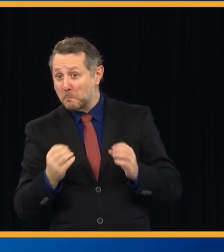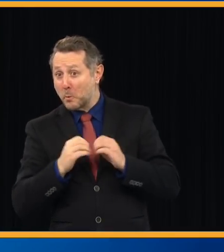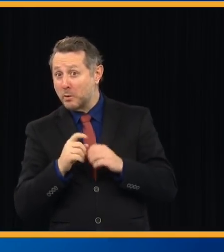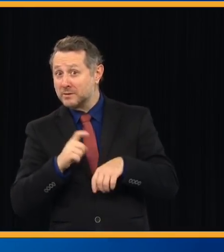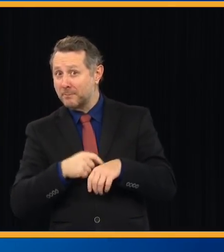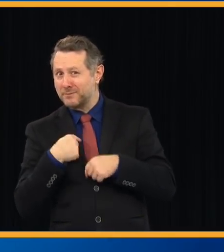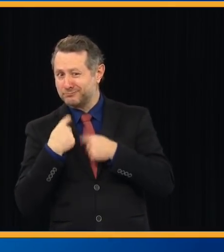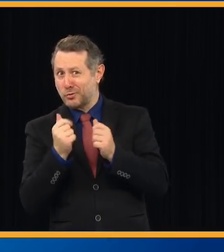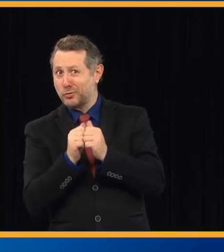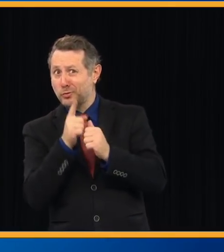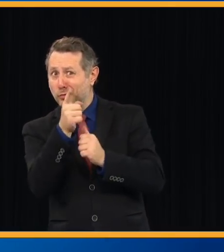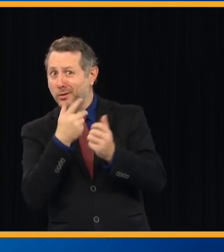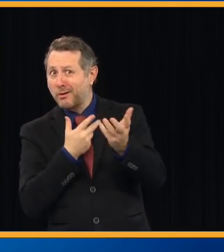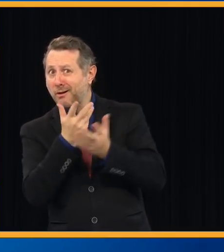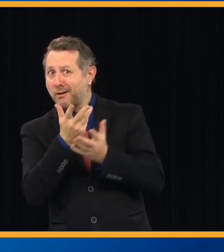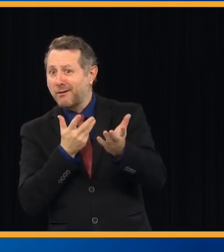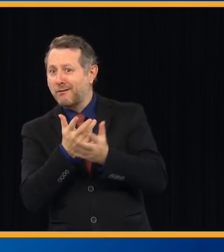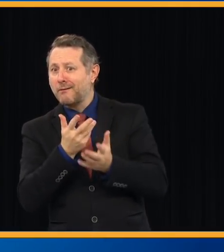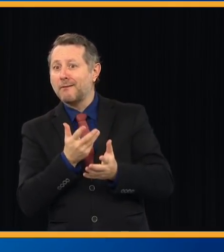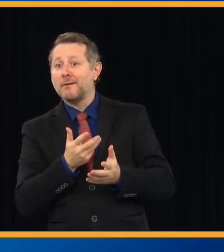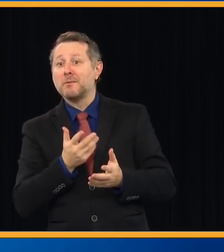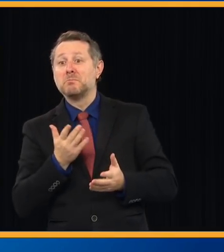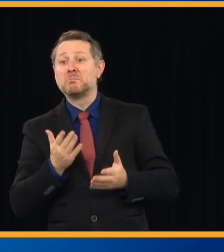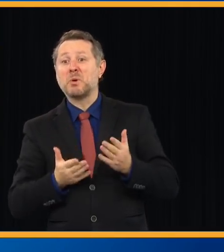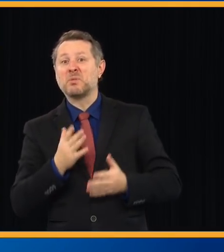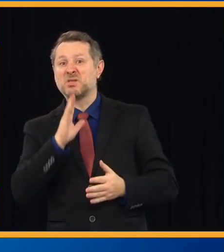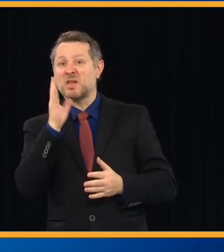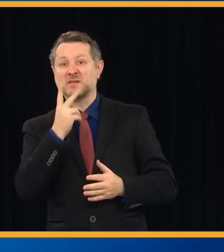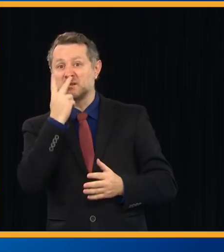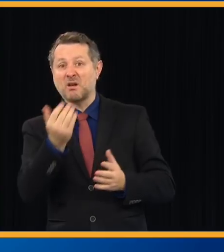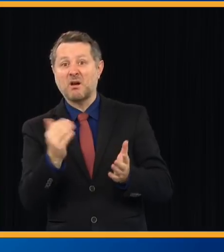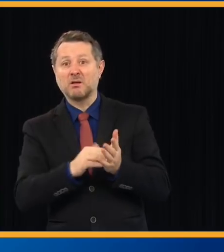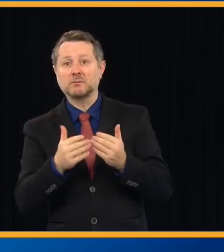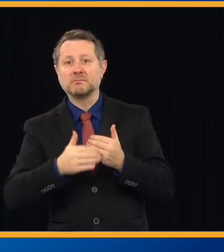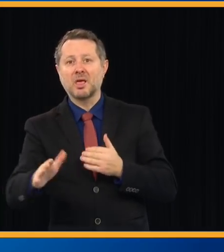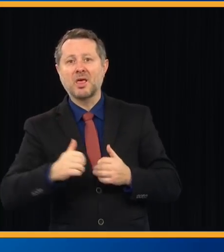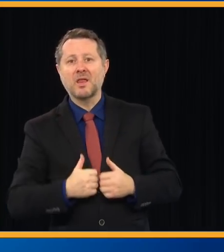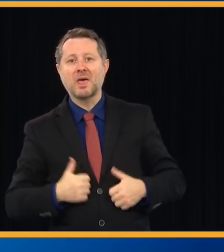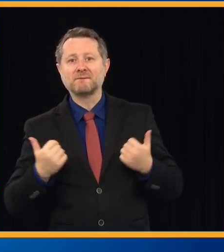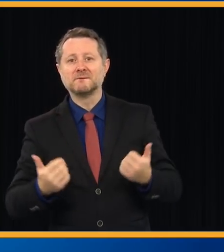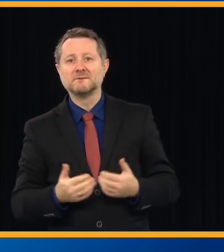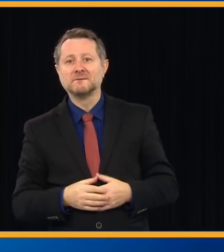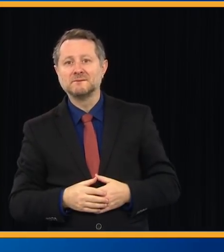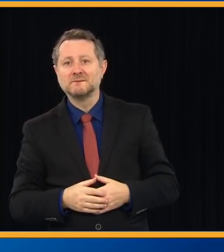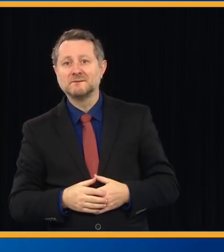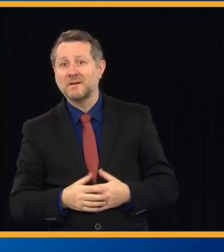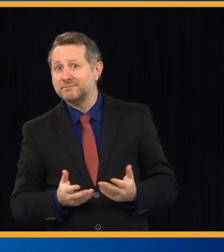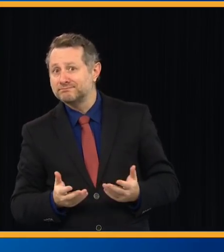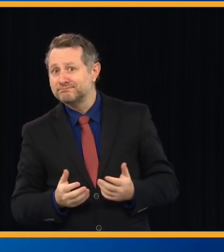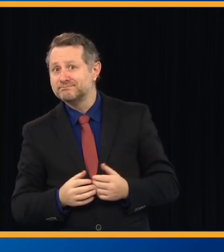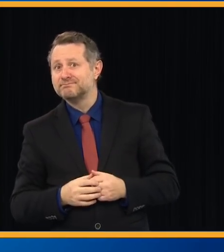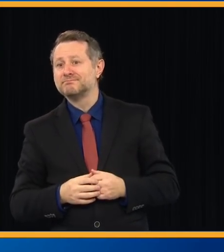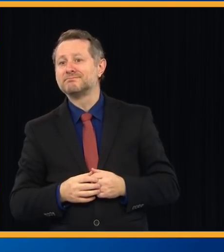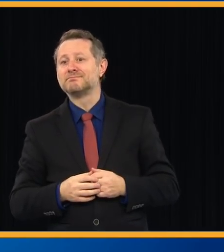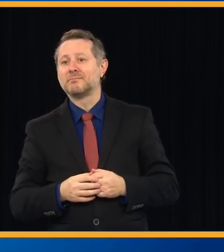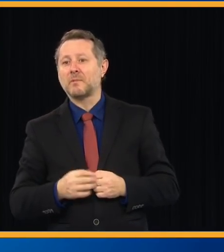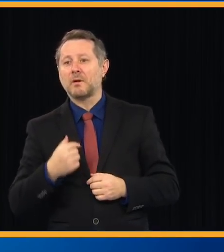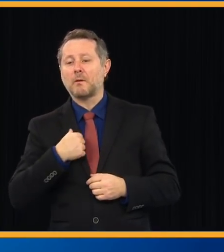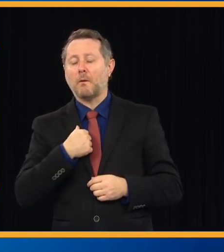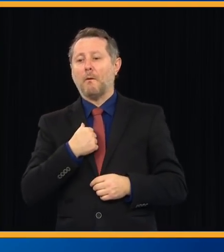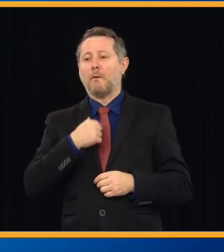now than I will probably spend with you in the rest of my adult life. I said,